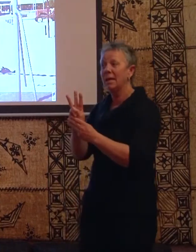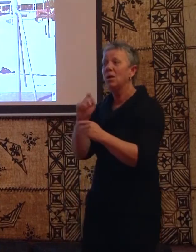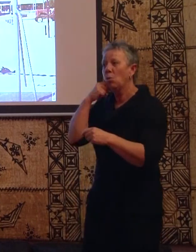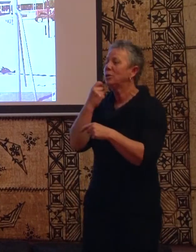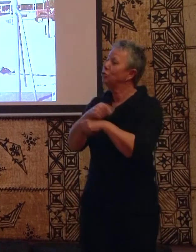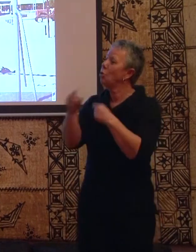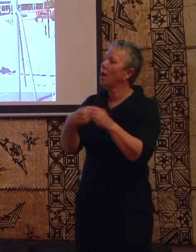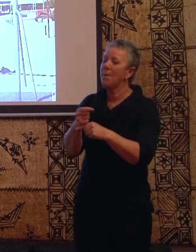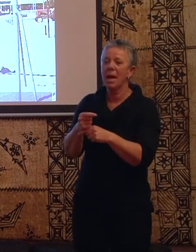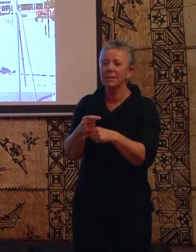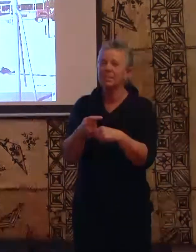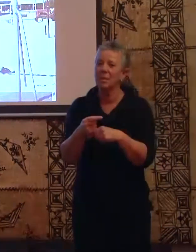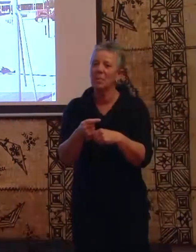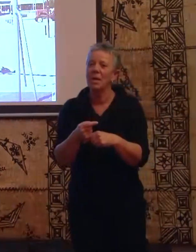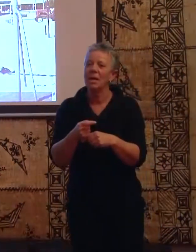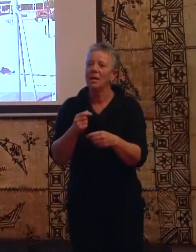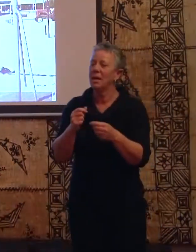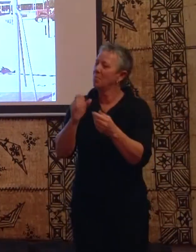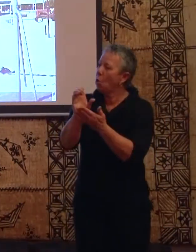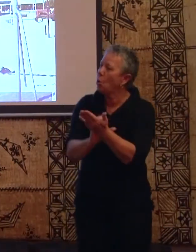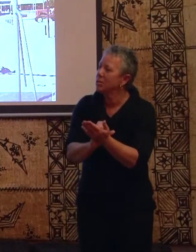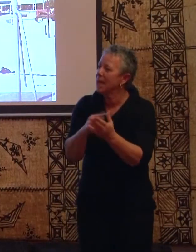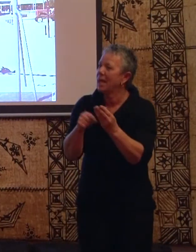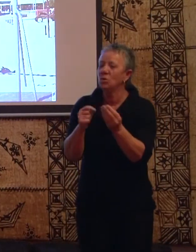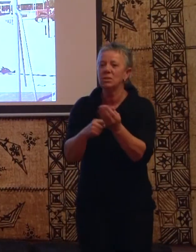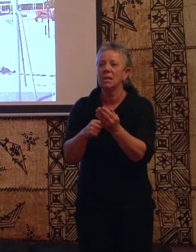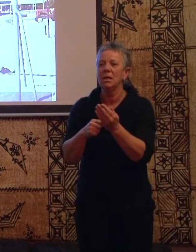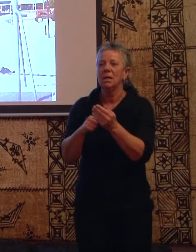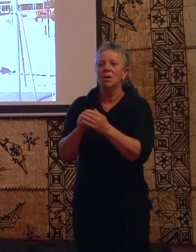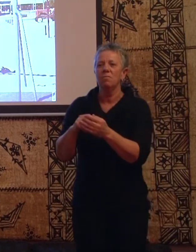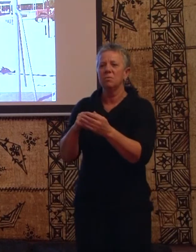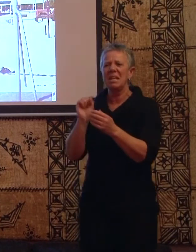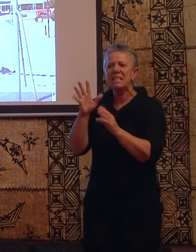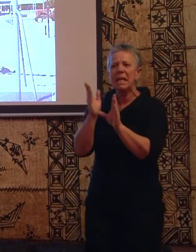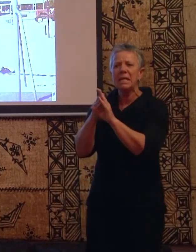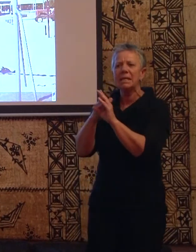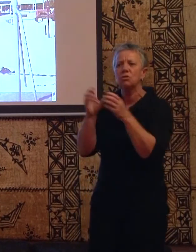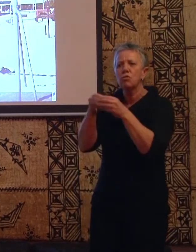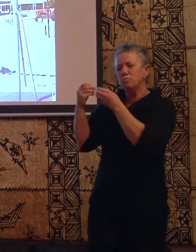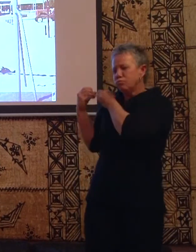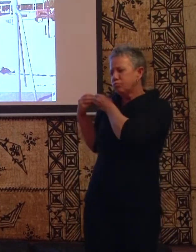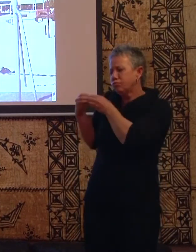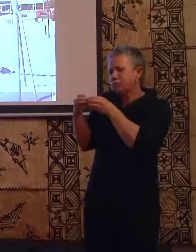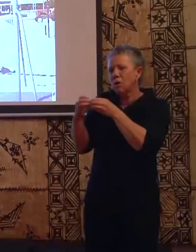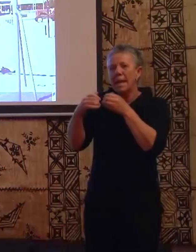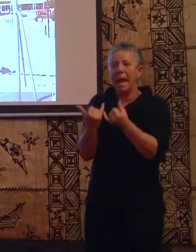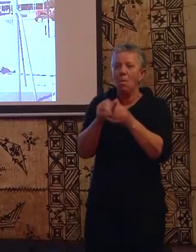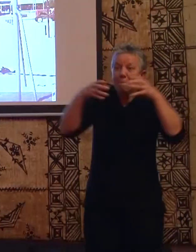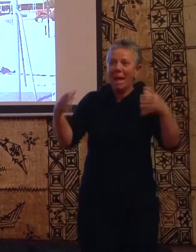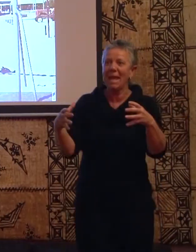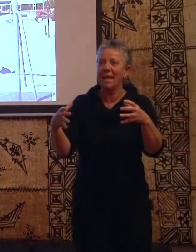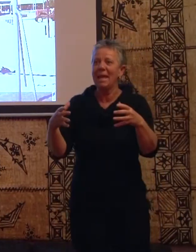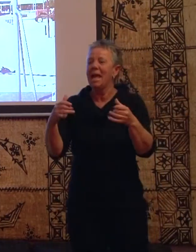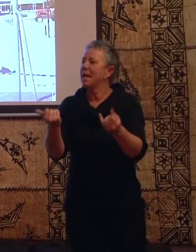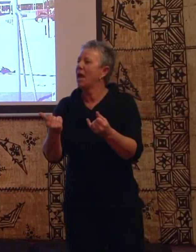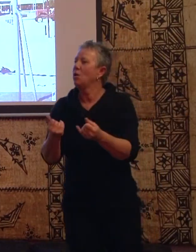this final year, and it's the biggest group of the last decade, apparently, so that's a good sign. We'd like to welcome Anna, Jess,